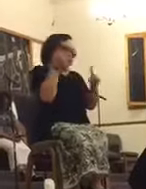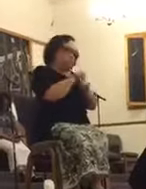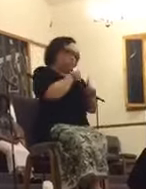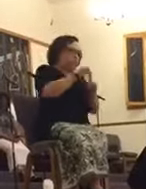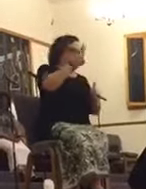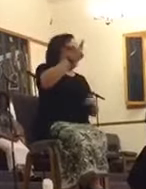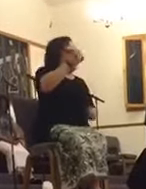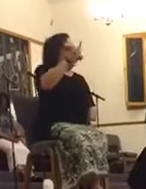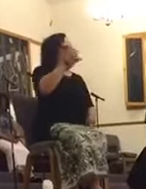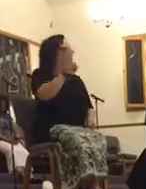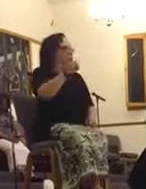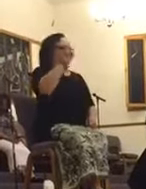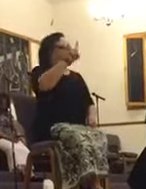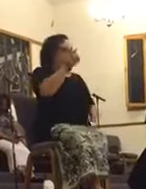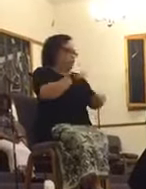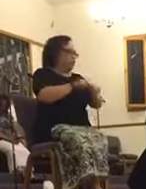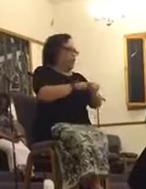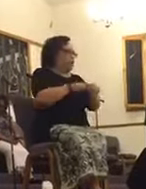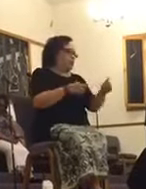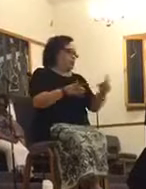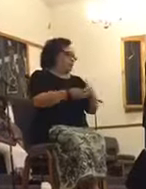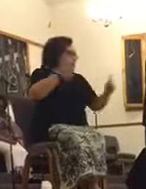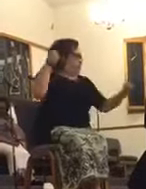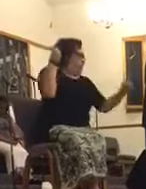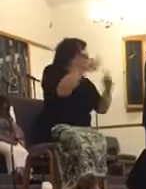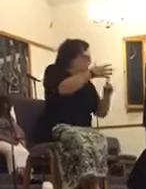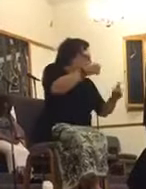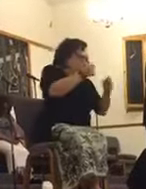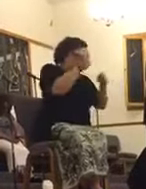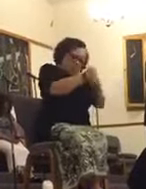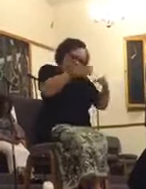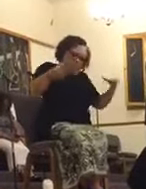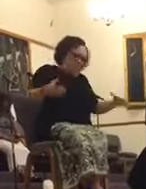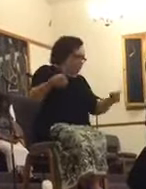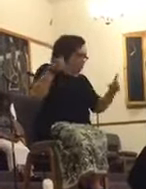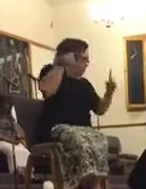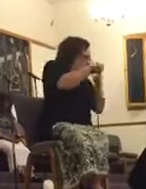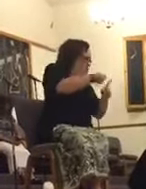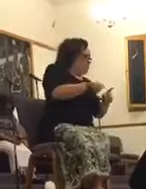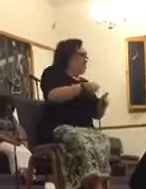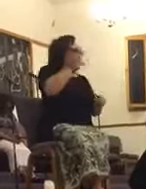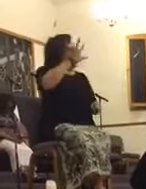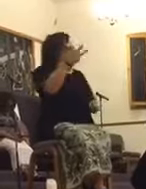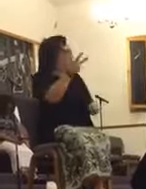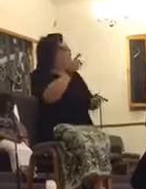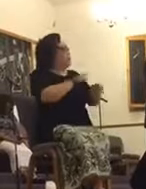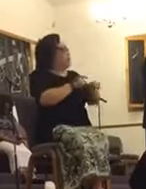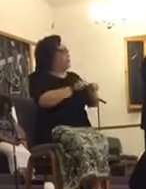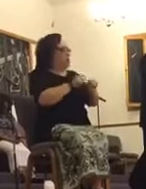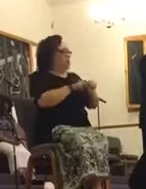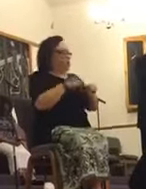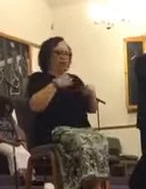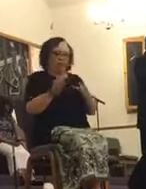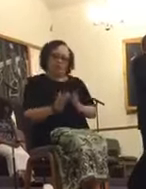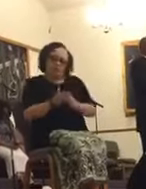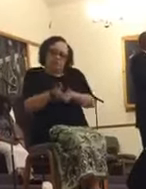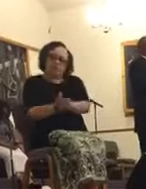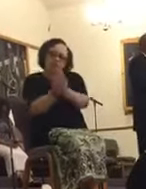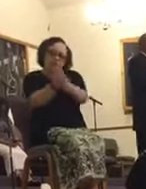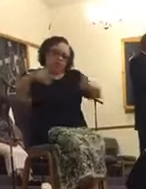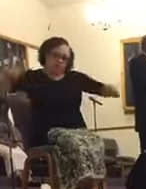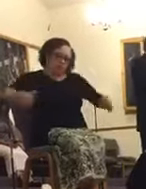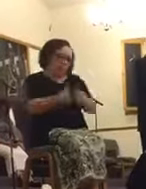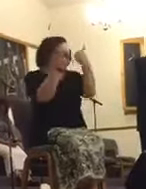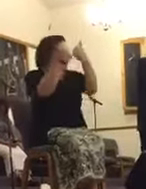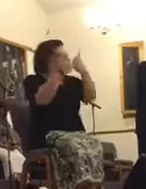1 time I was stoned. Is it God all right? Yeah. 3 times I was shipwrecked. I was